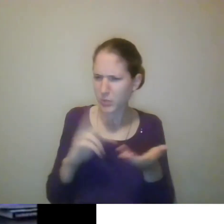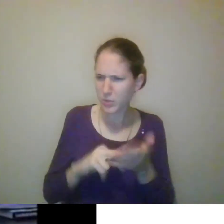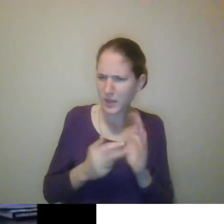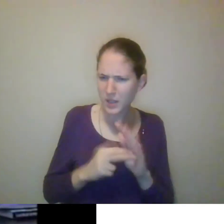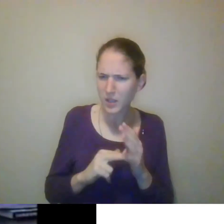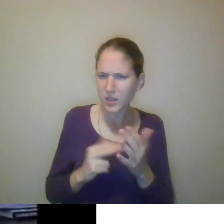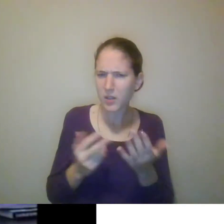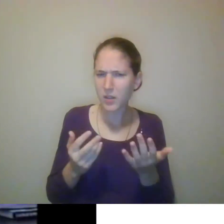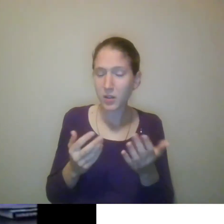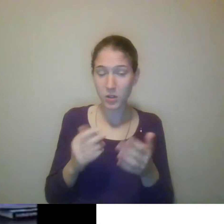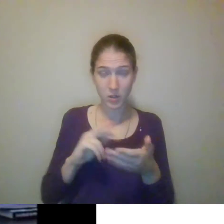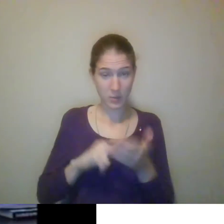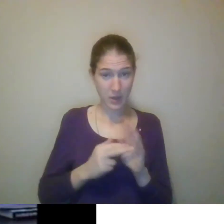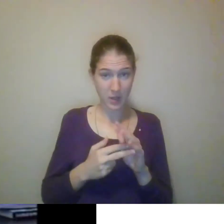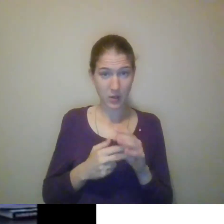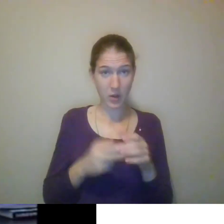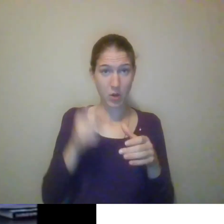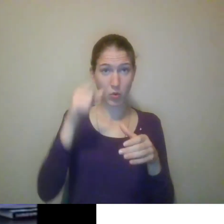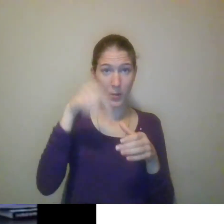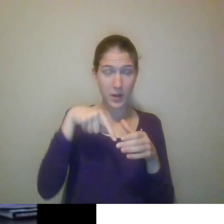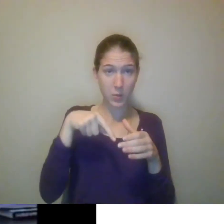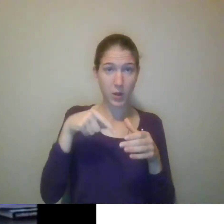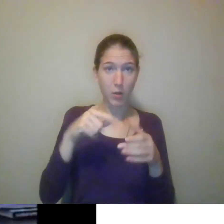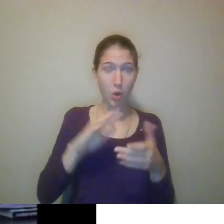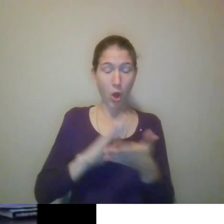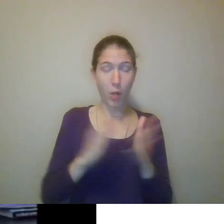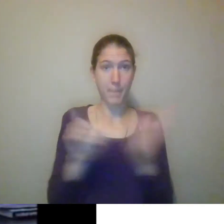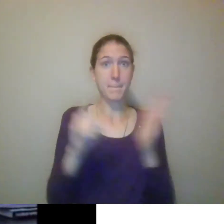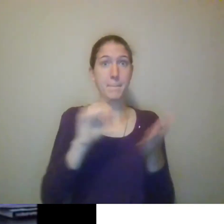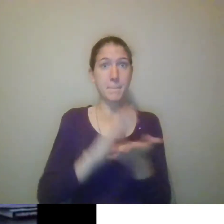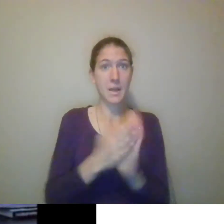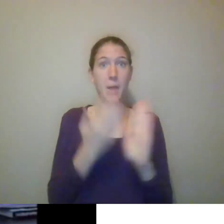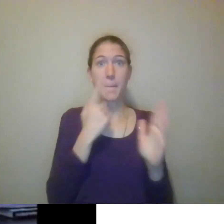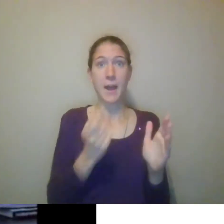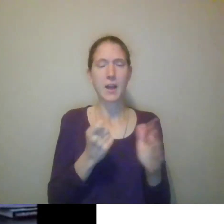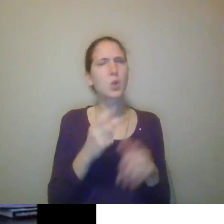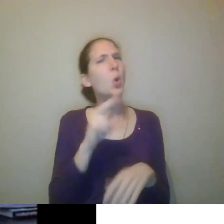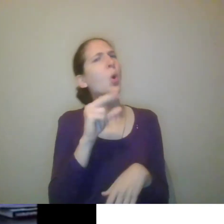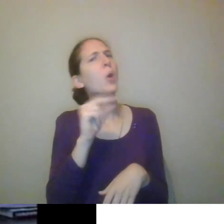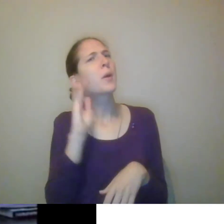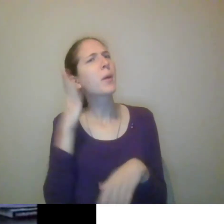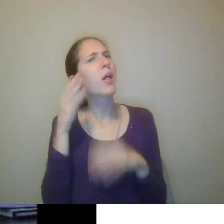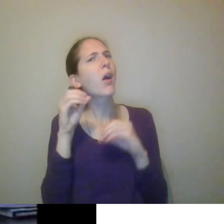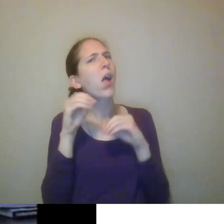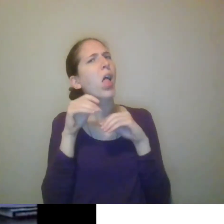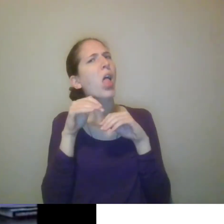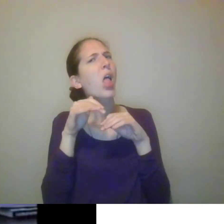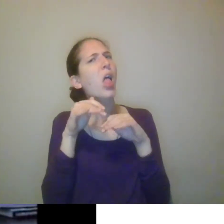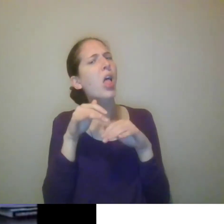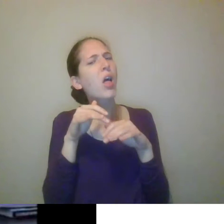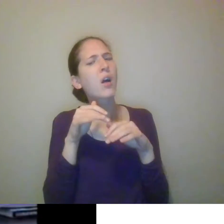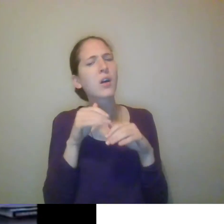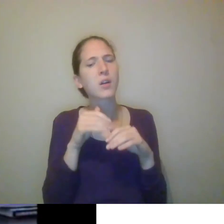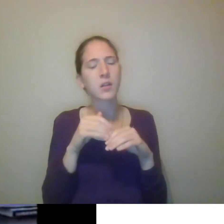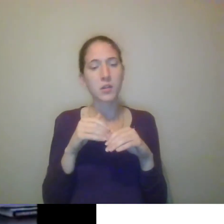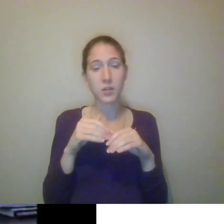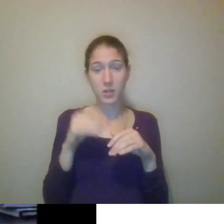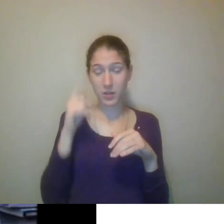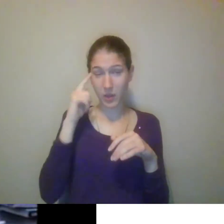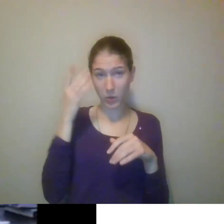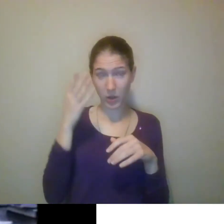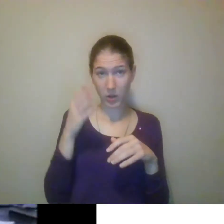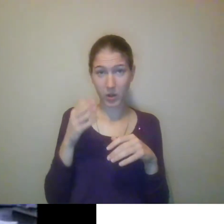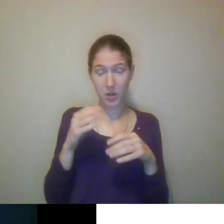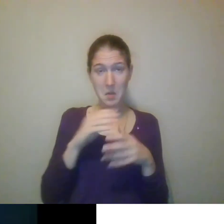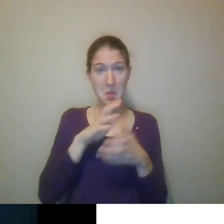What do you mean? You mean as soon as I drop this in there, poof, it's all going to be red? No, it's just it'll mix in. Oh, all right, so